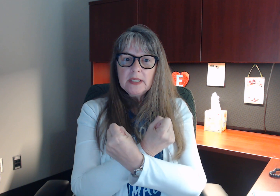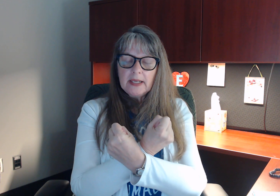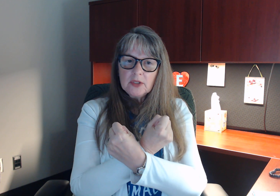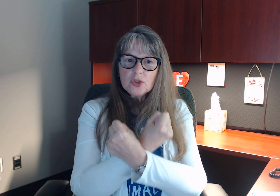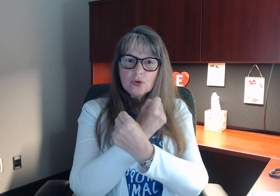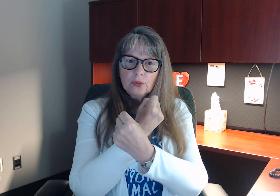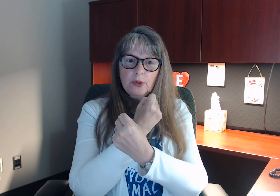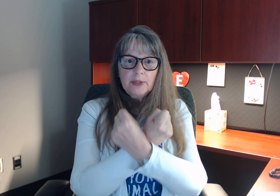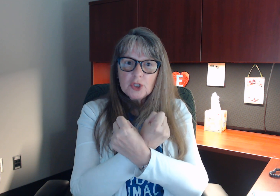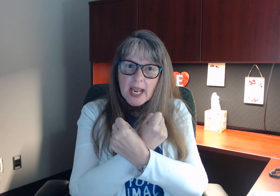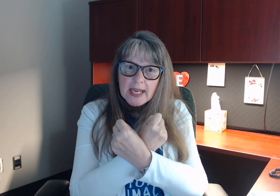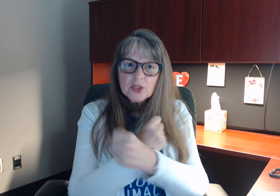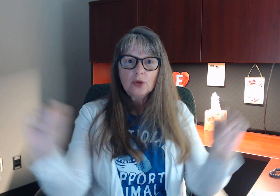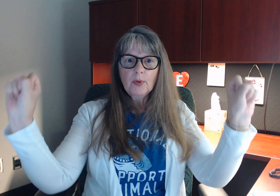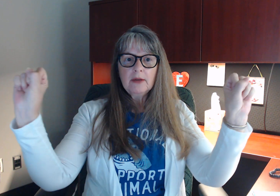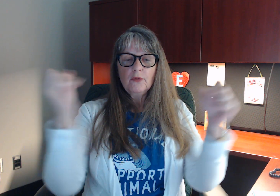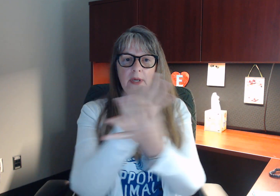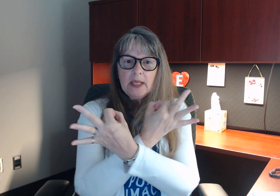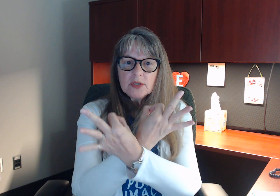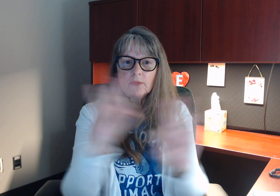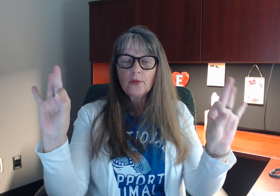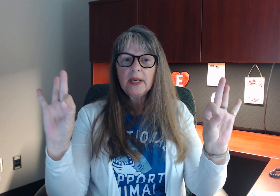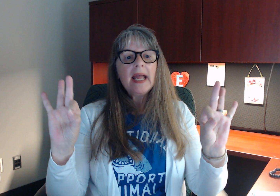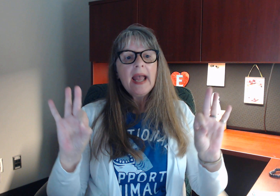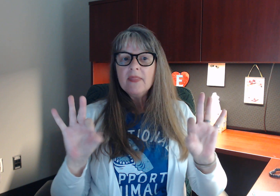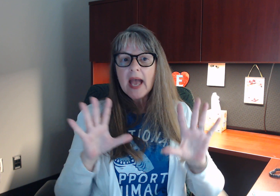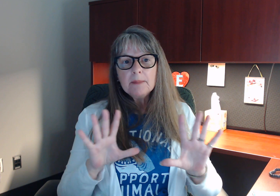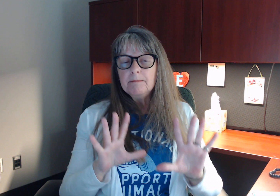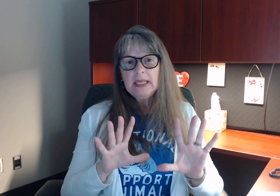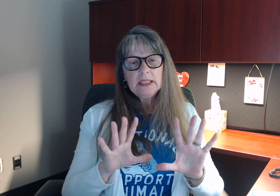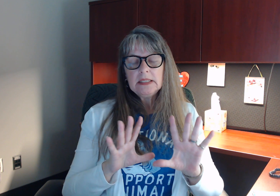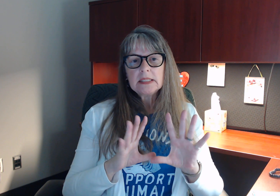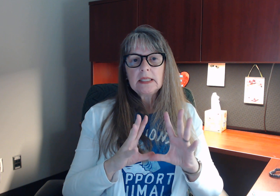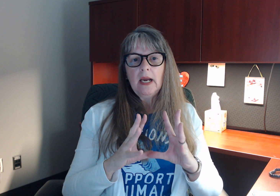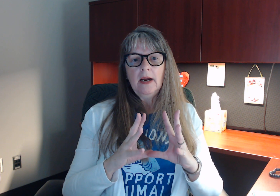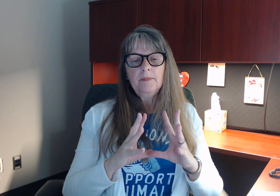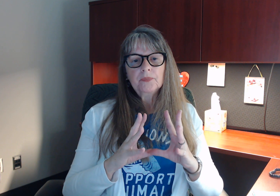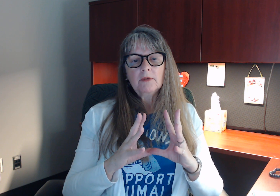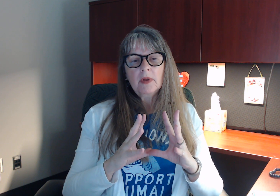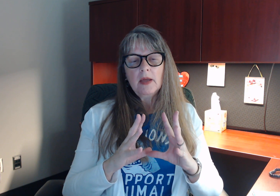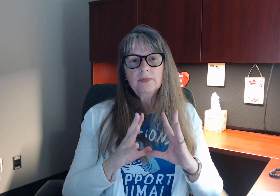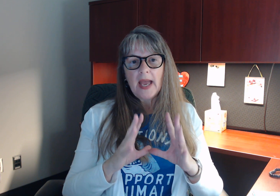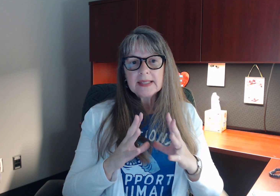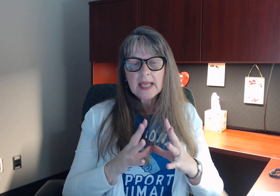like this is you're in chains and you break free, so free, and that means that sign